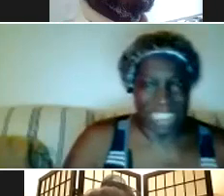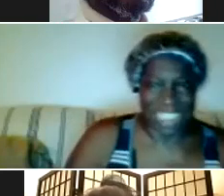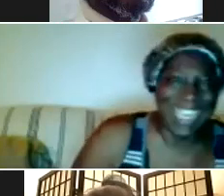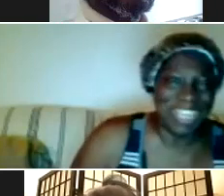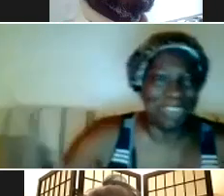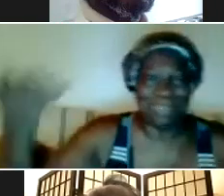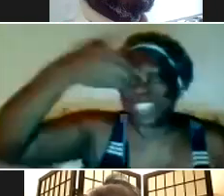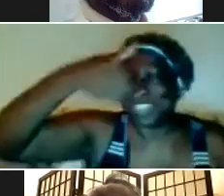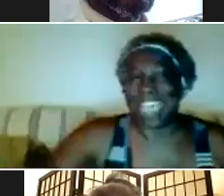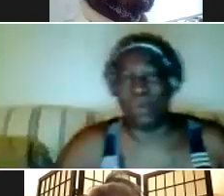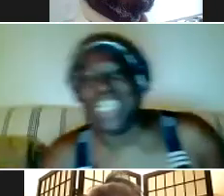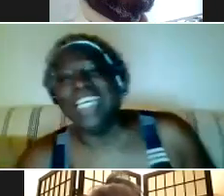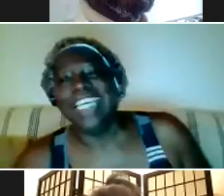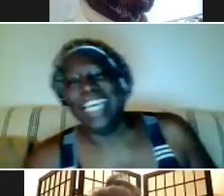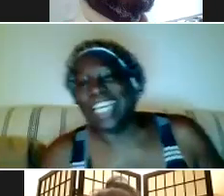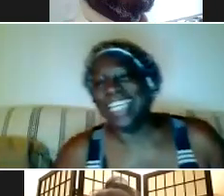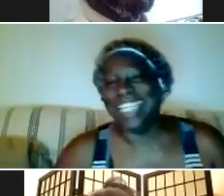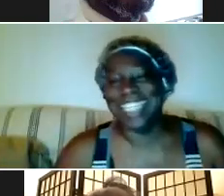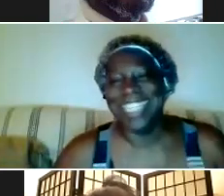signs for pizza. I'm just using that one.